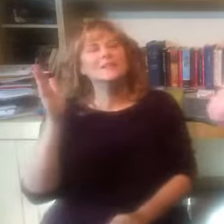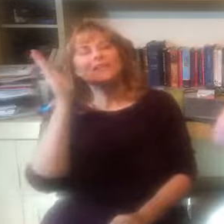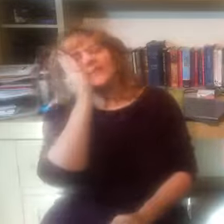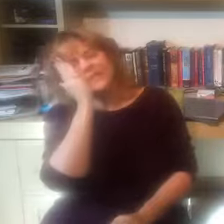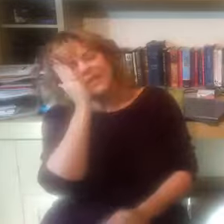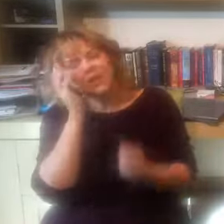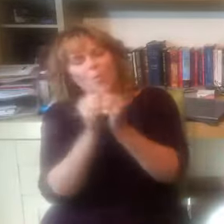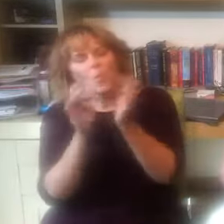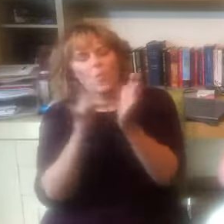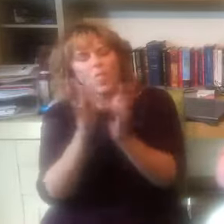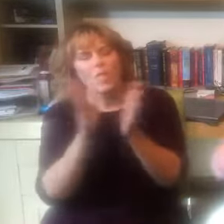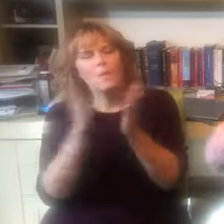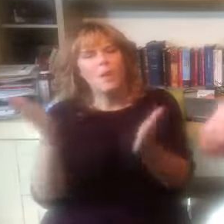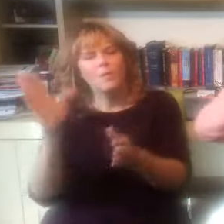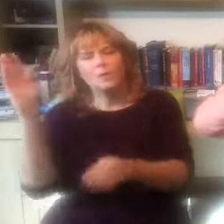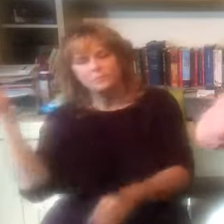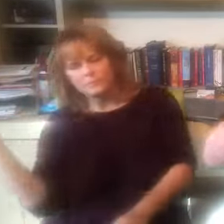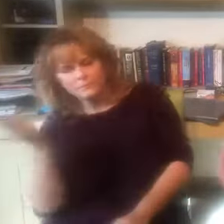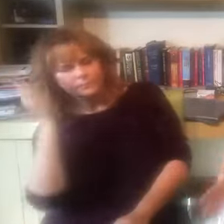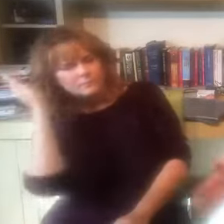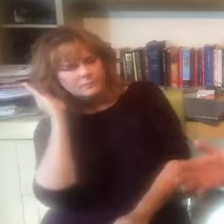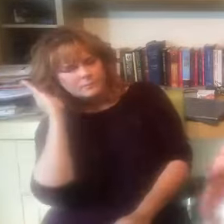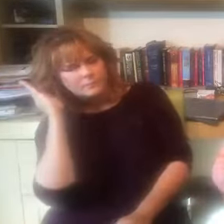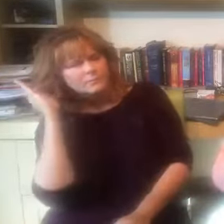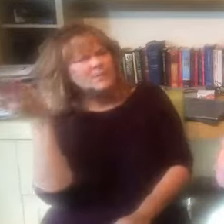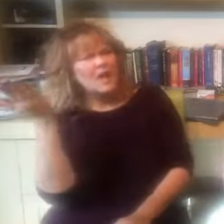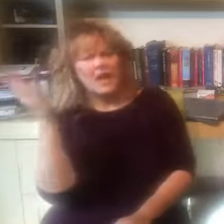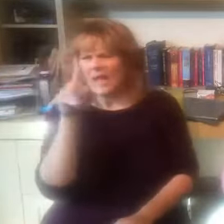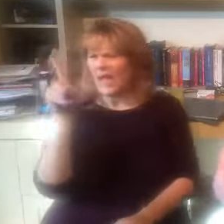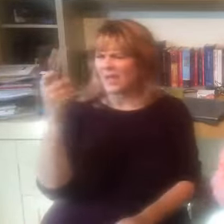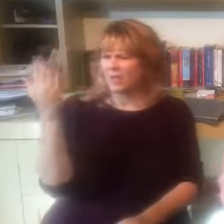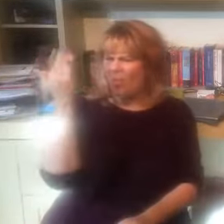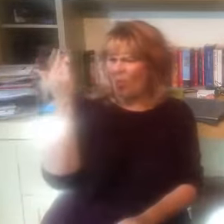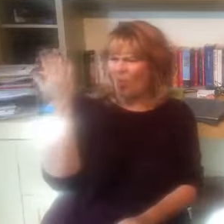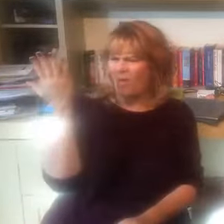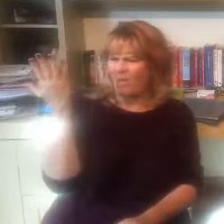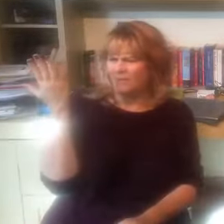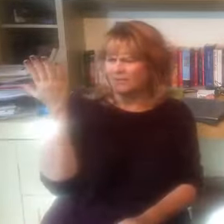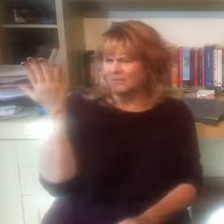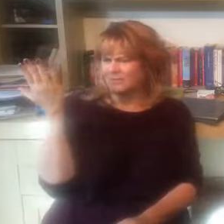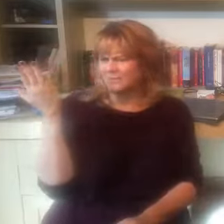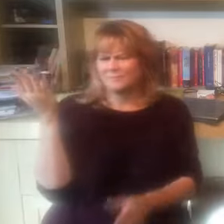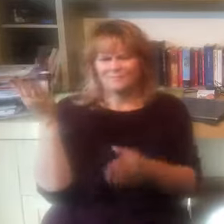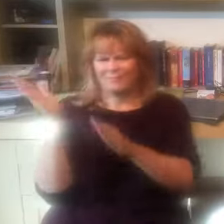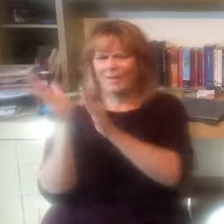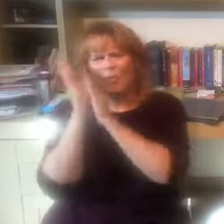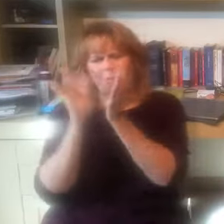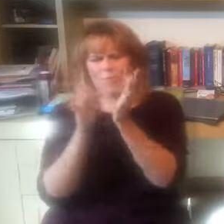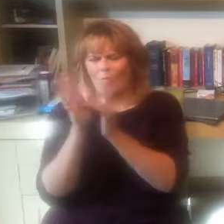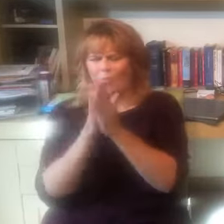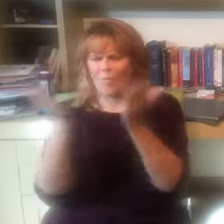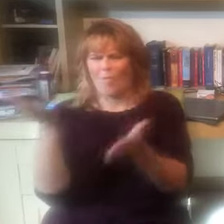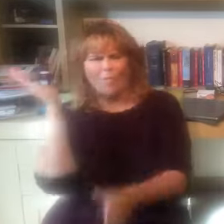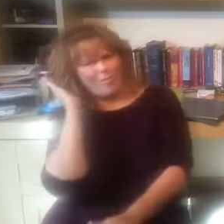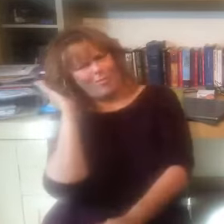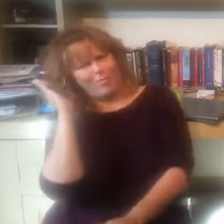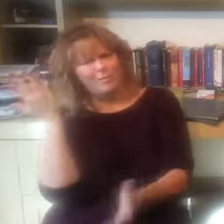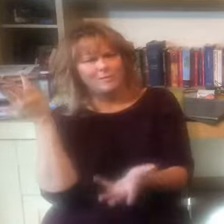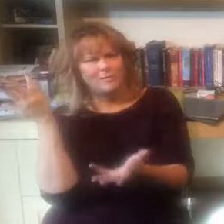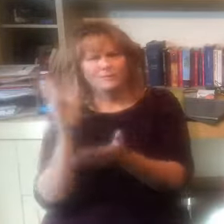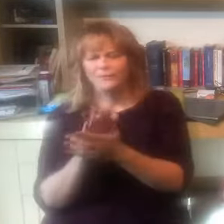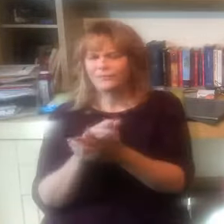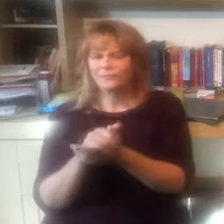his head. Or if he took a nap, he'd have that. And one day I asked him, I said, Dad, why you always have the Bible underneath your head? And he